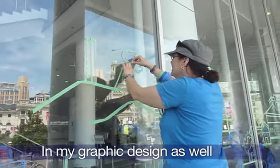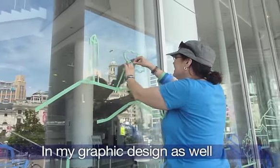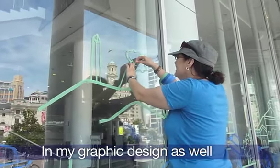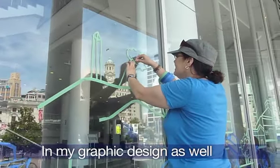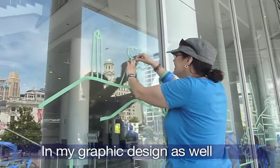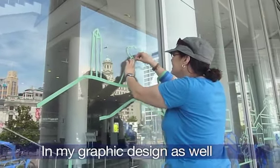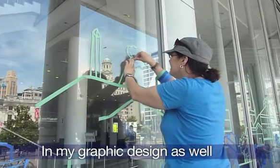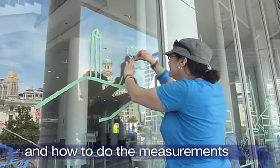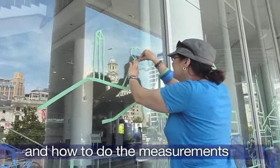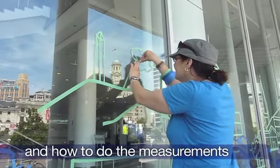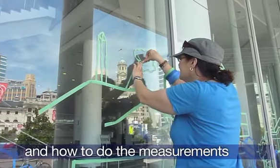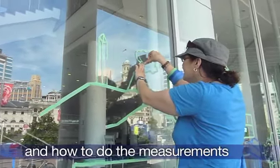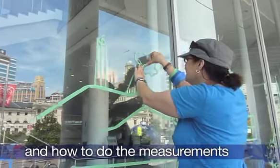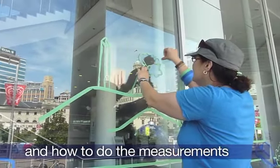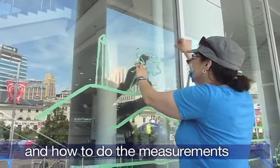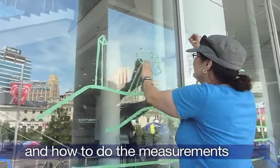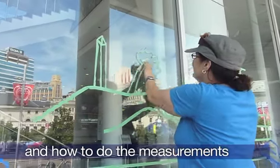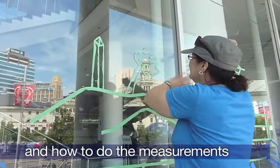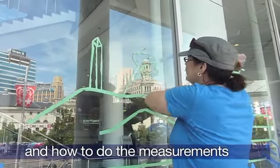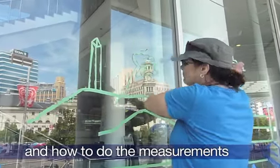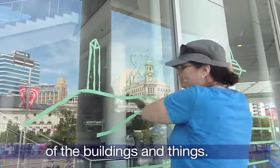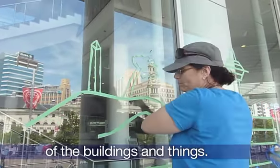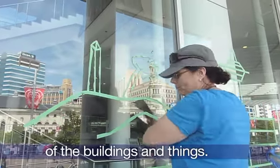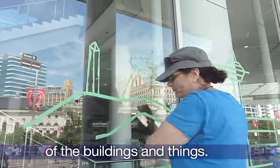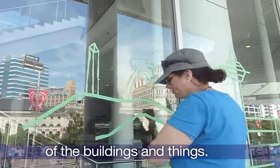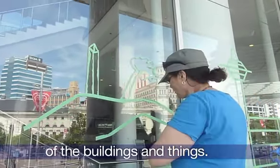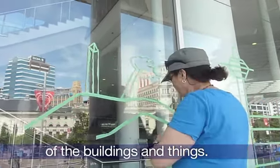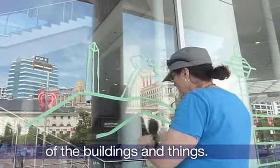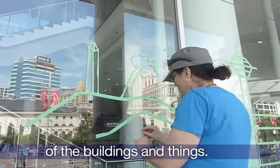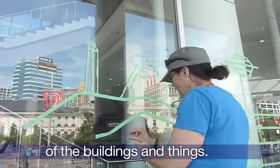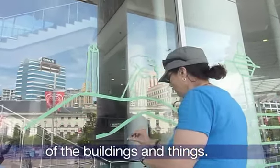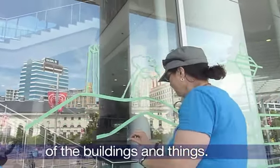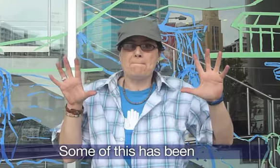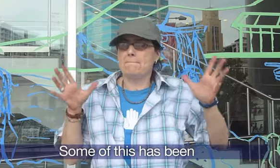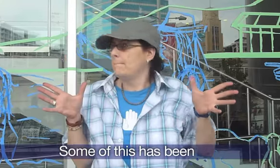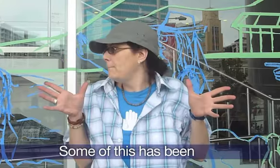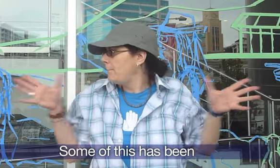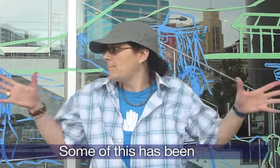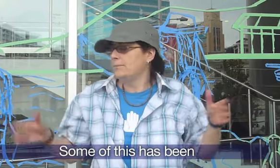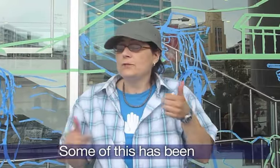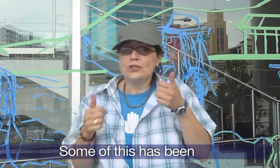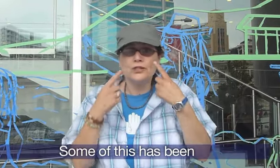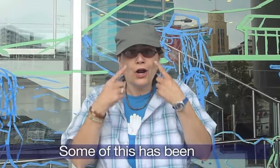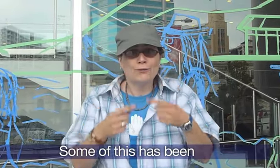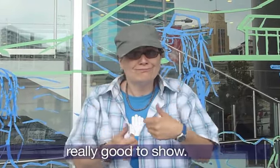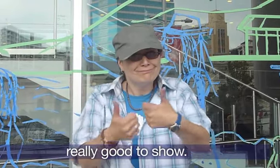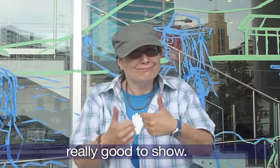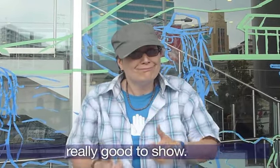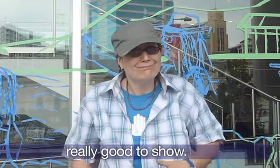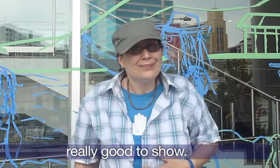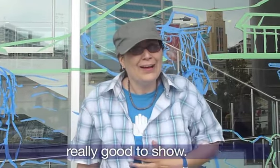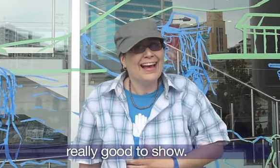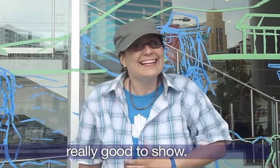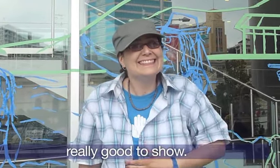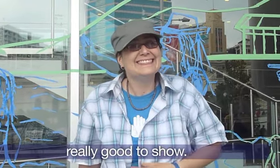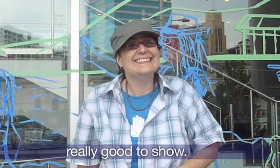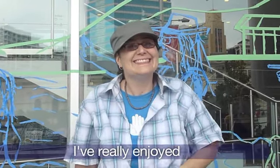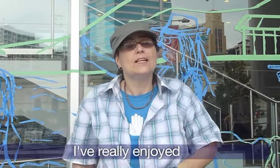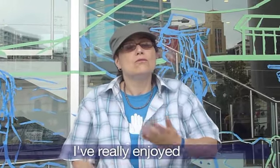as well, and how to do the measurements of the building and things. Some of this has been really good to show, and I've really enjoyed